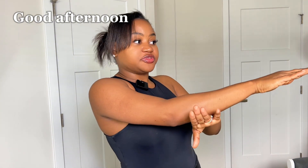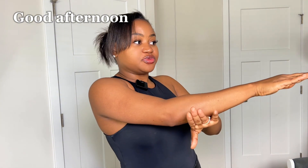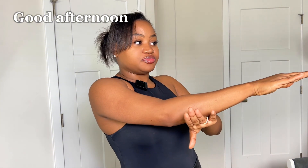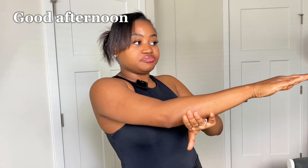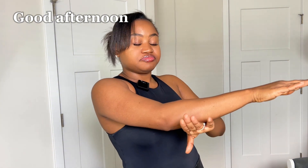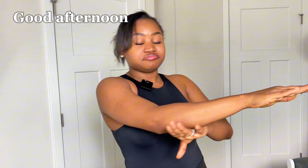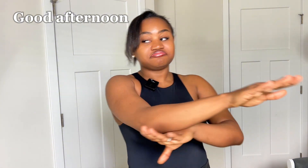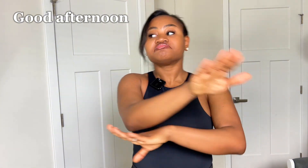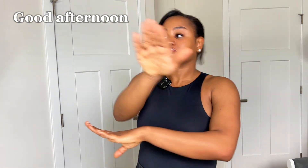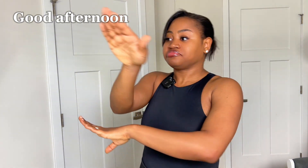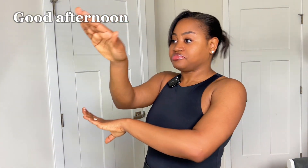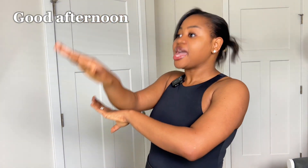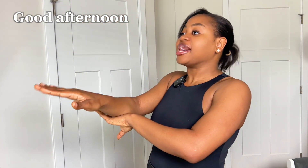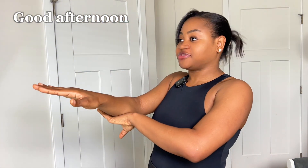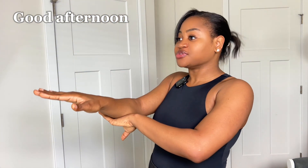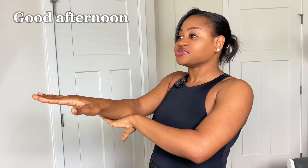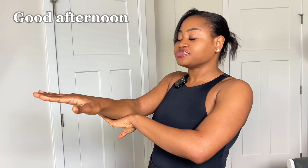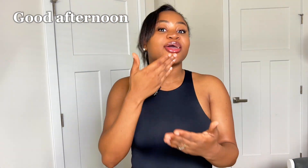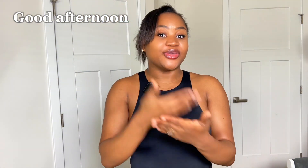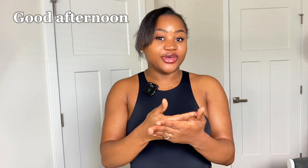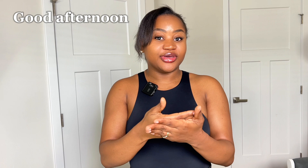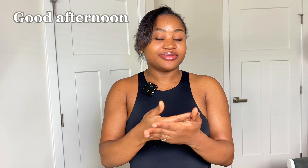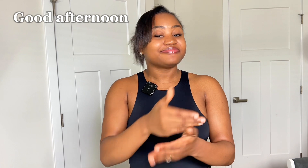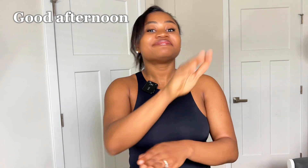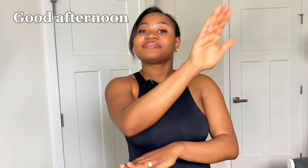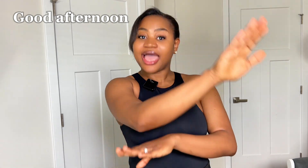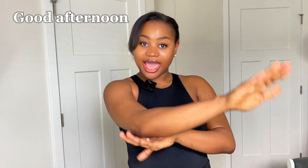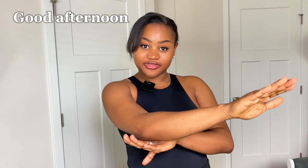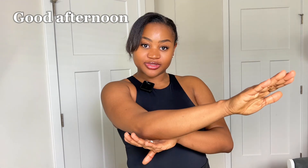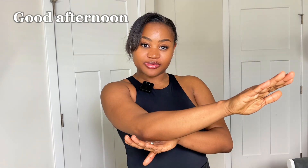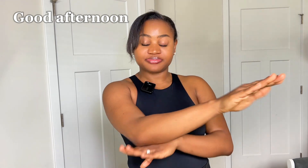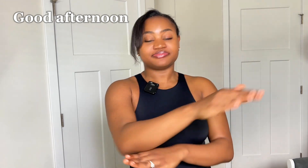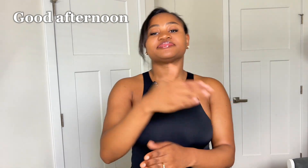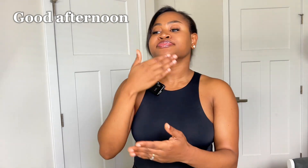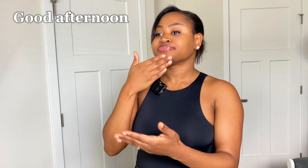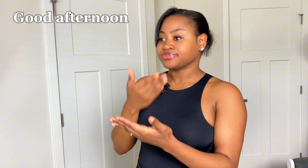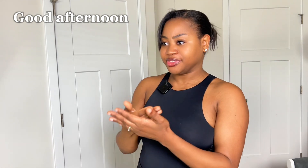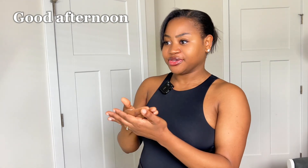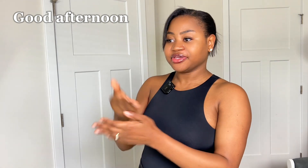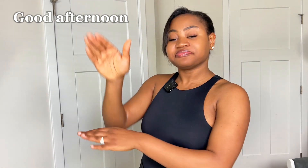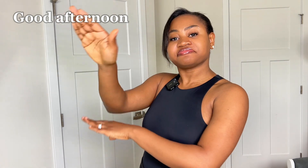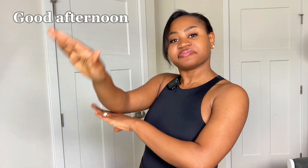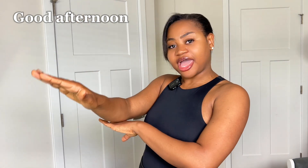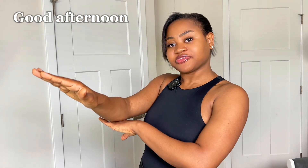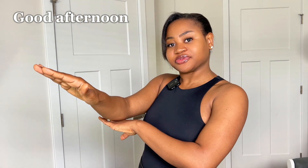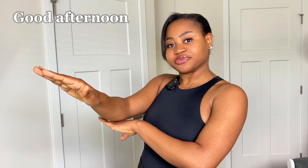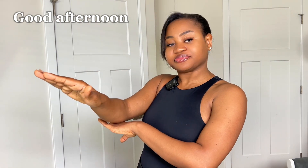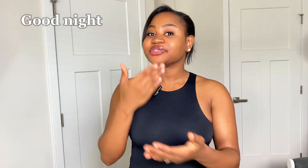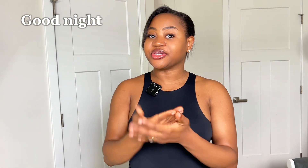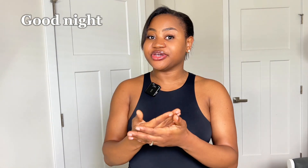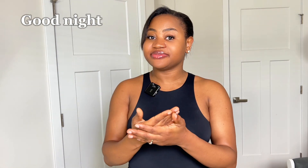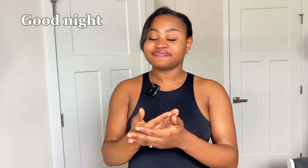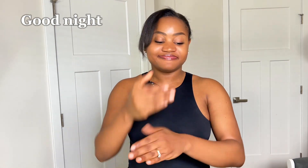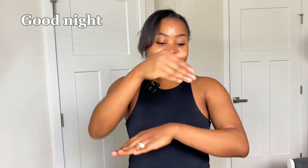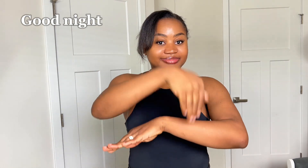Afternoon. Afternoon. Good afternoon. Good afternoon. Good